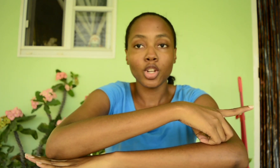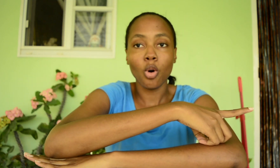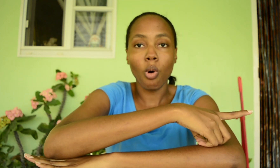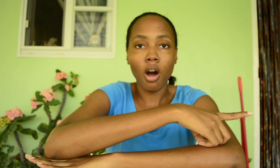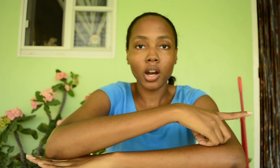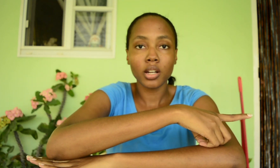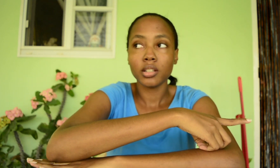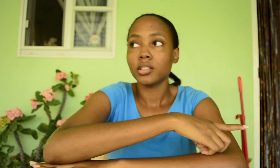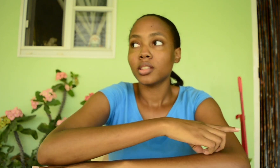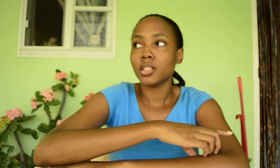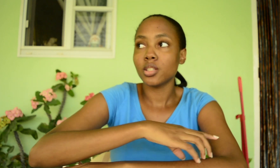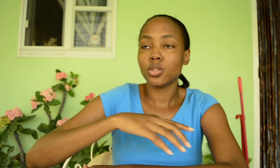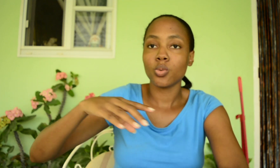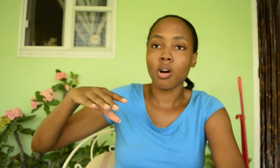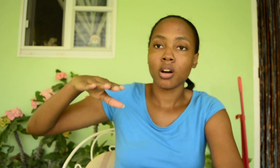Now walk, this is to walk.